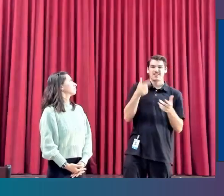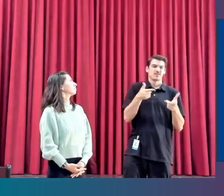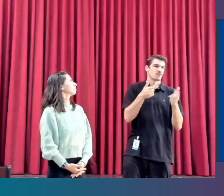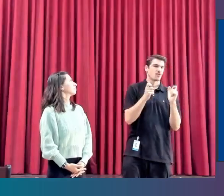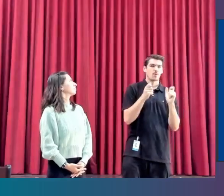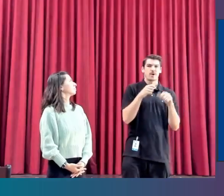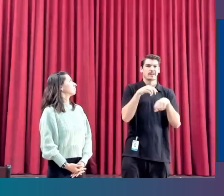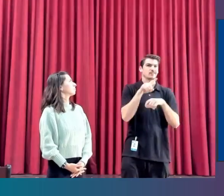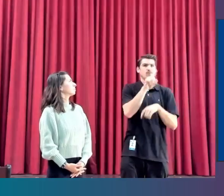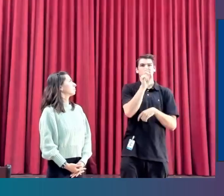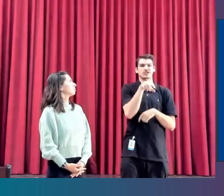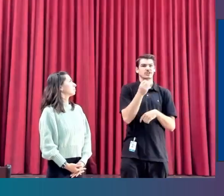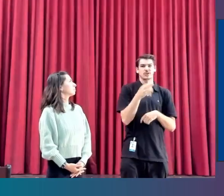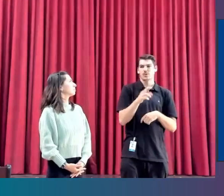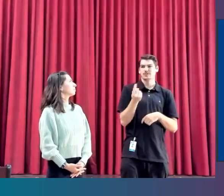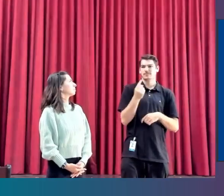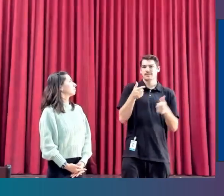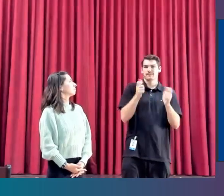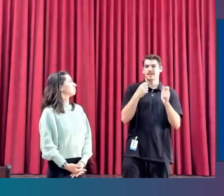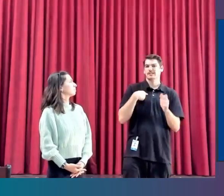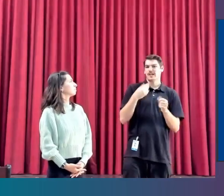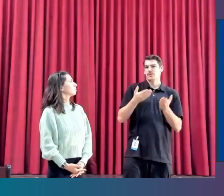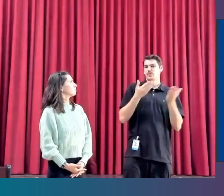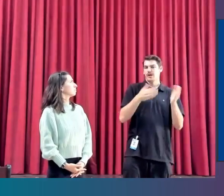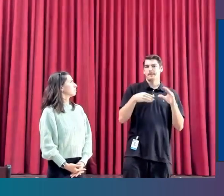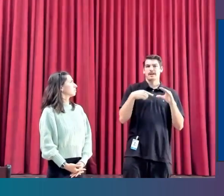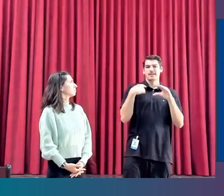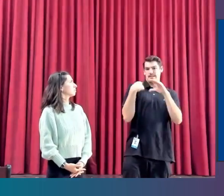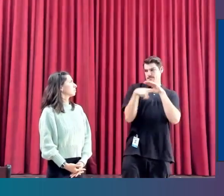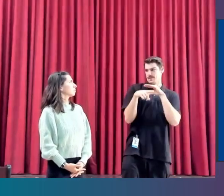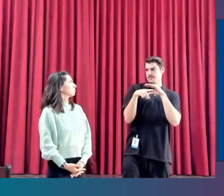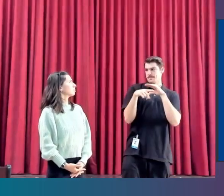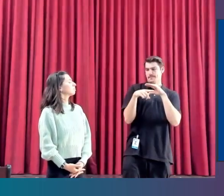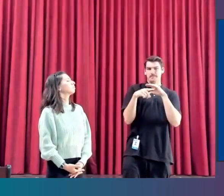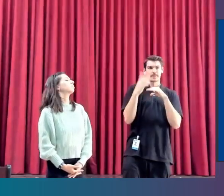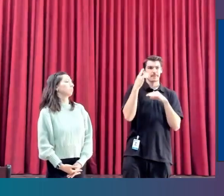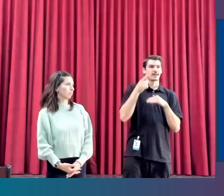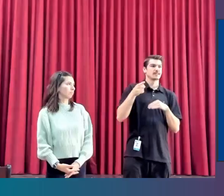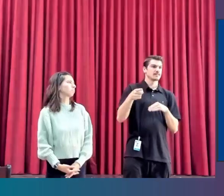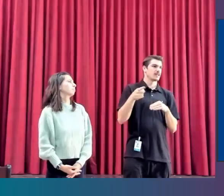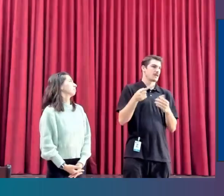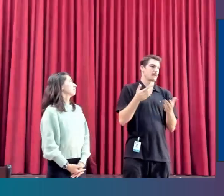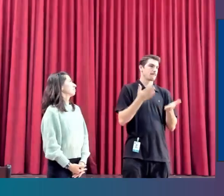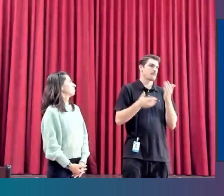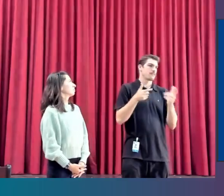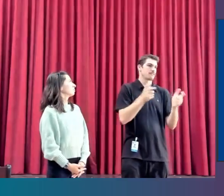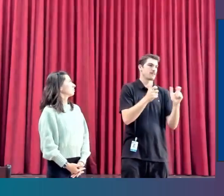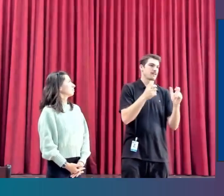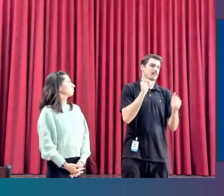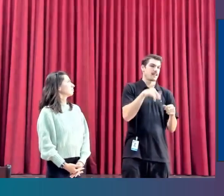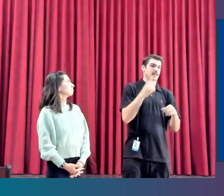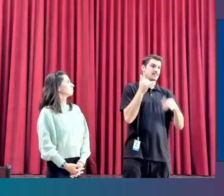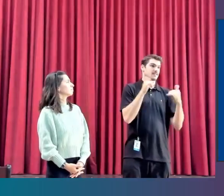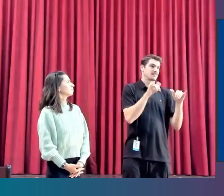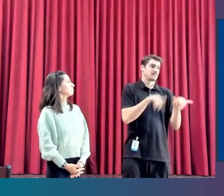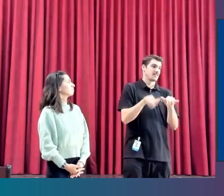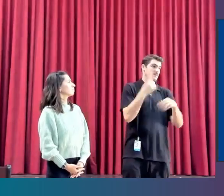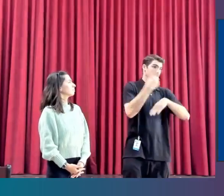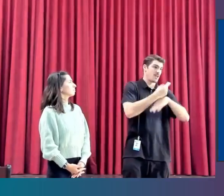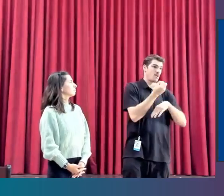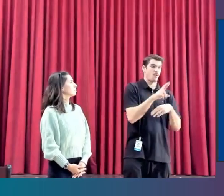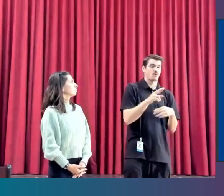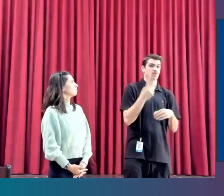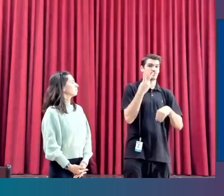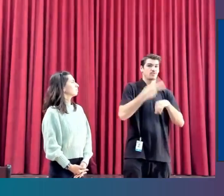thing, you have a quick question, I would recommend sending an email because they may get back to you a day or two faster.